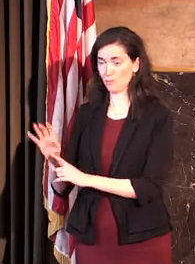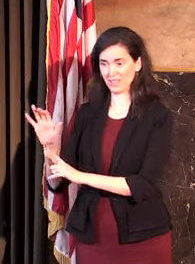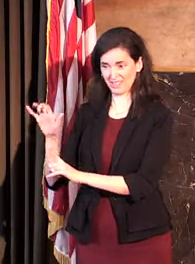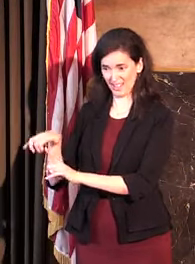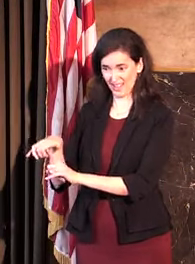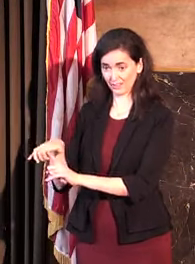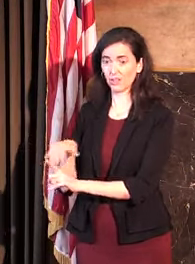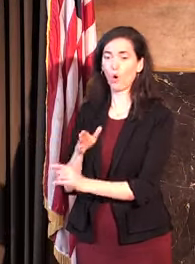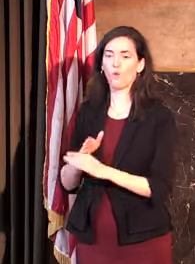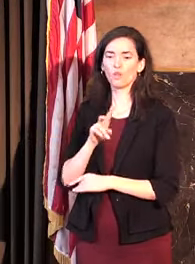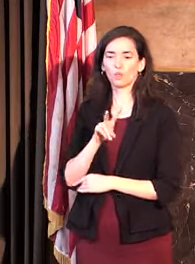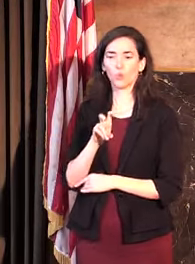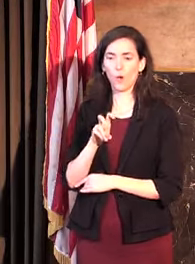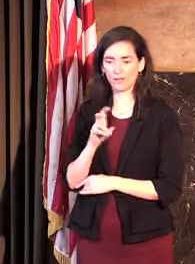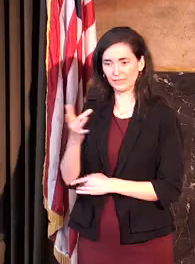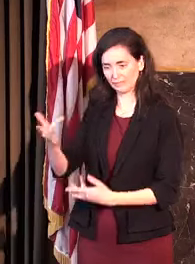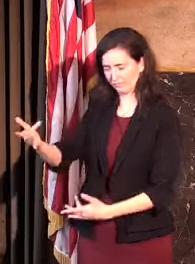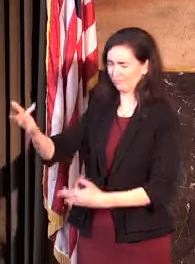ICU.